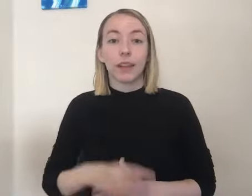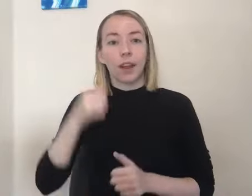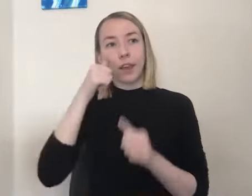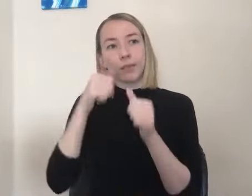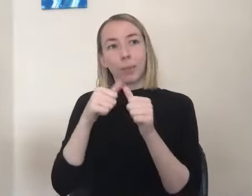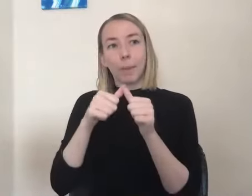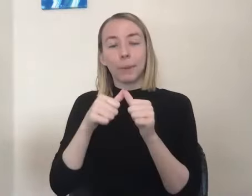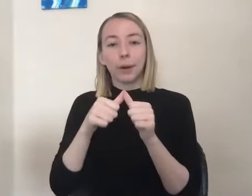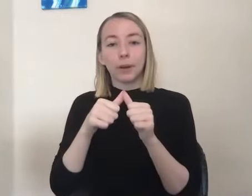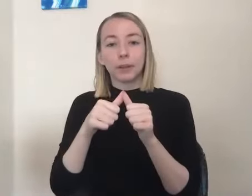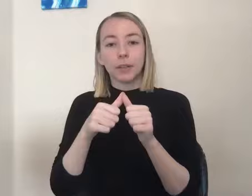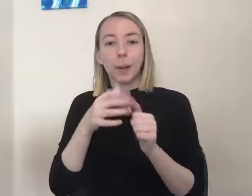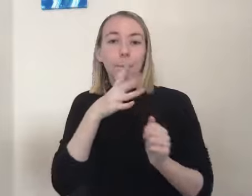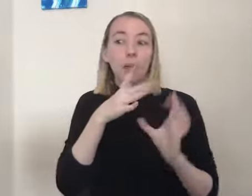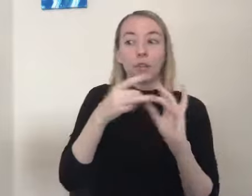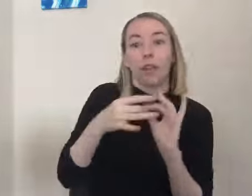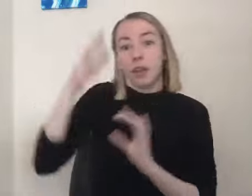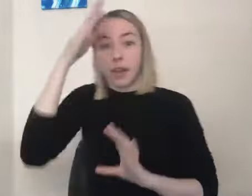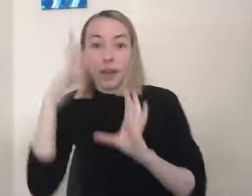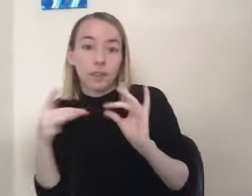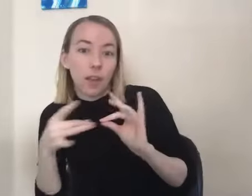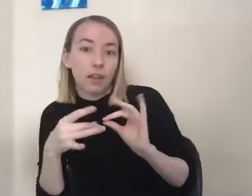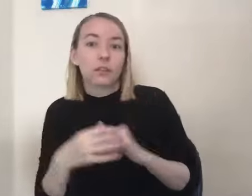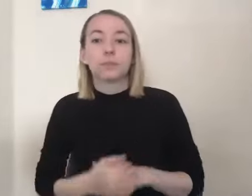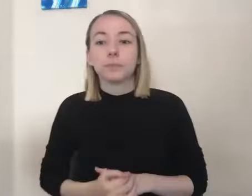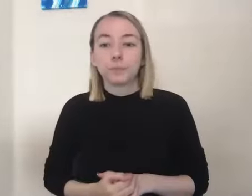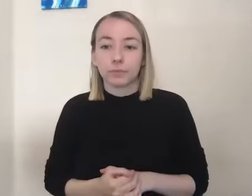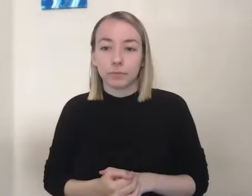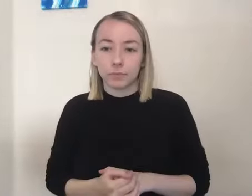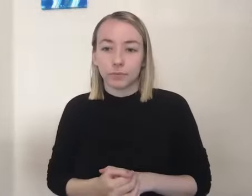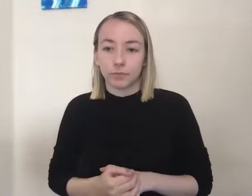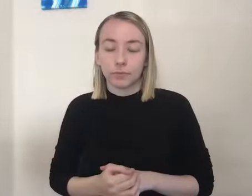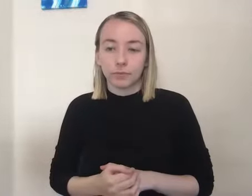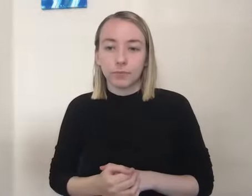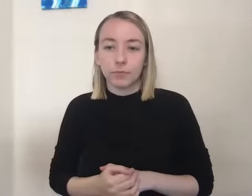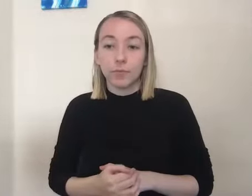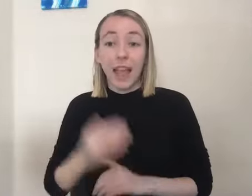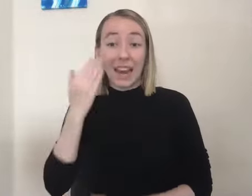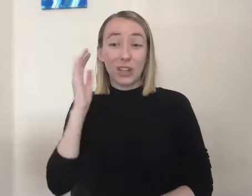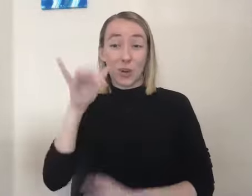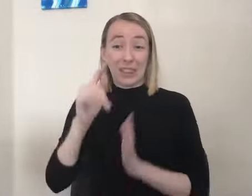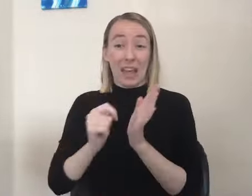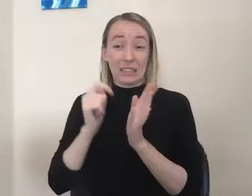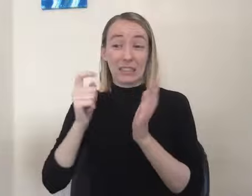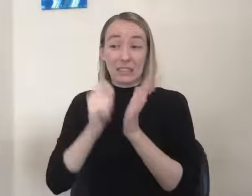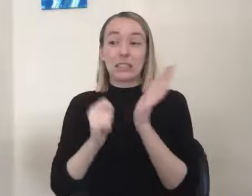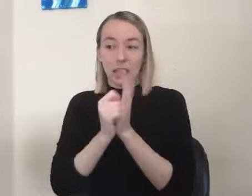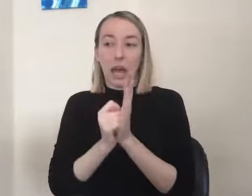my father when I was 16, and I heard somebody else sharing about the mother side, the father side, team mother, team